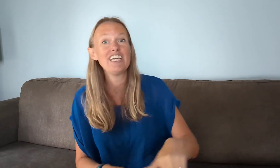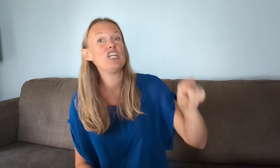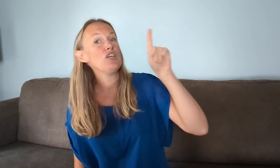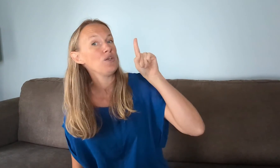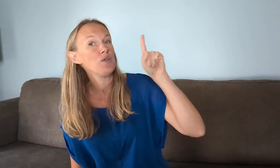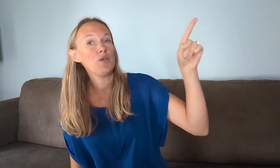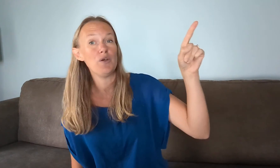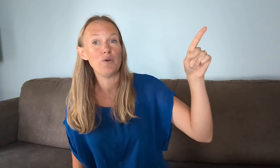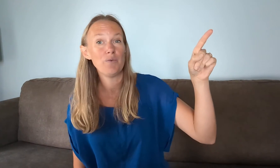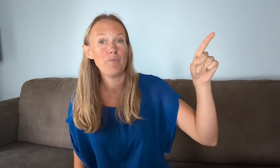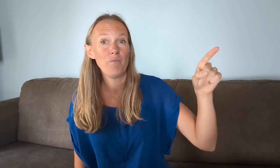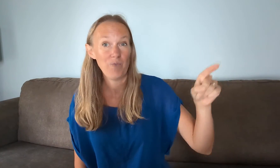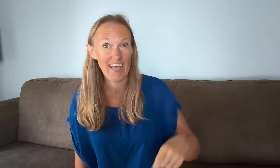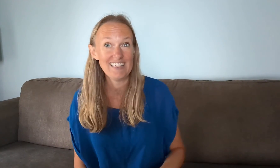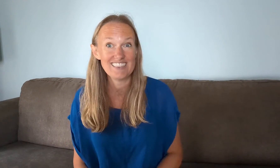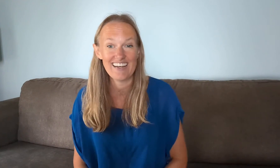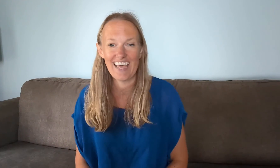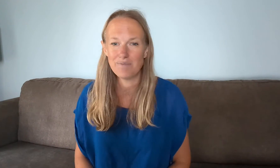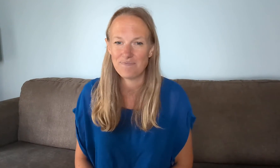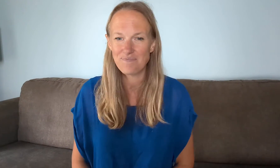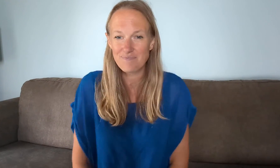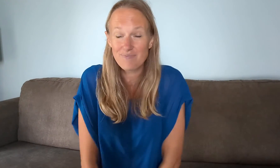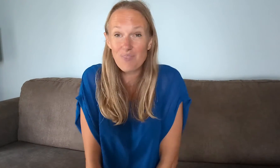in you. Let's try it again. Okay.